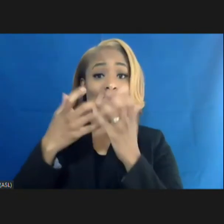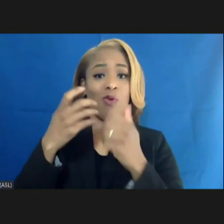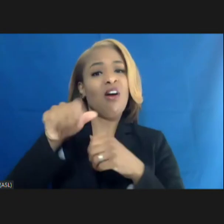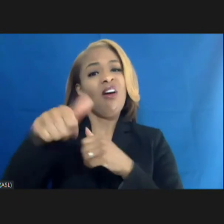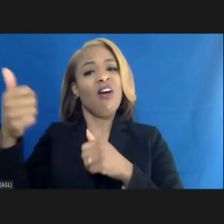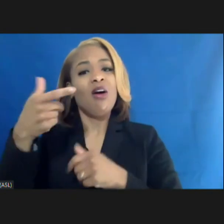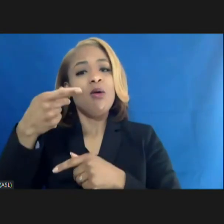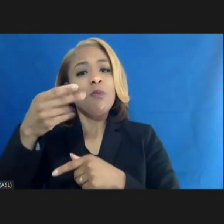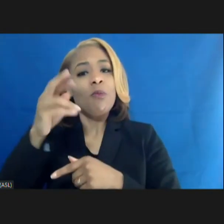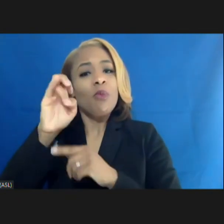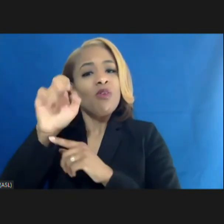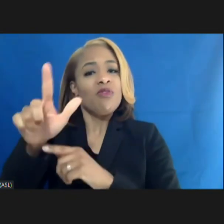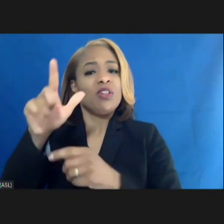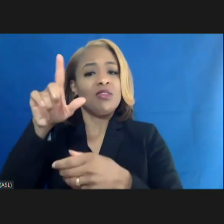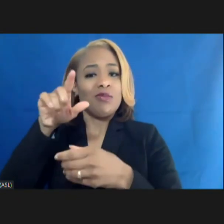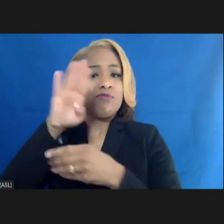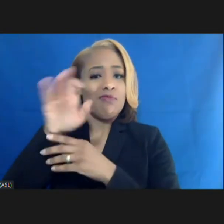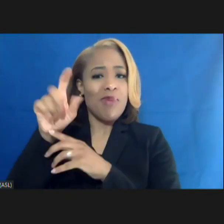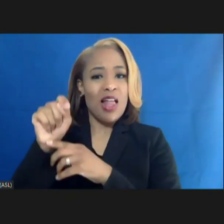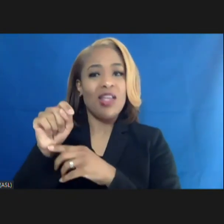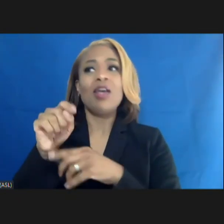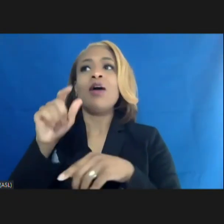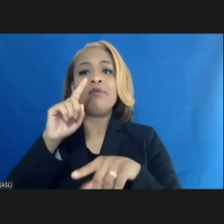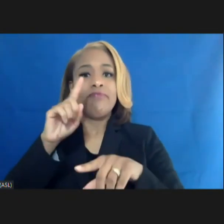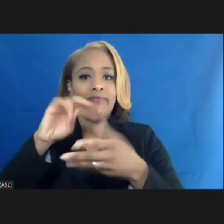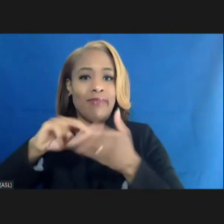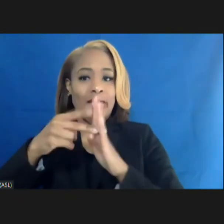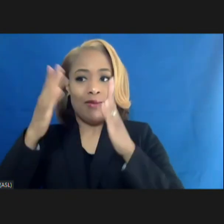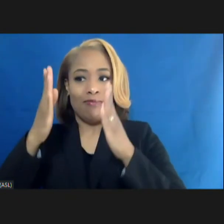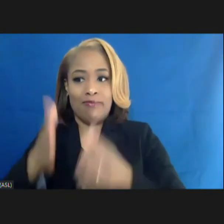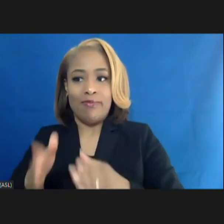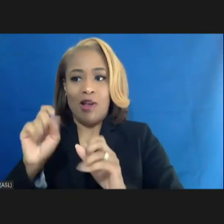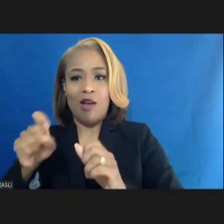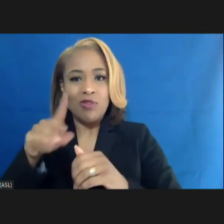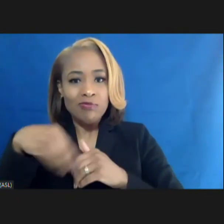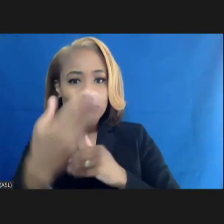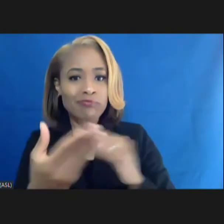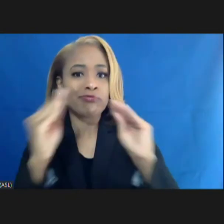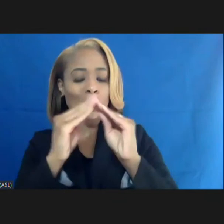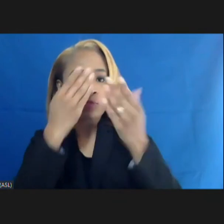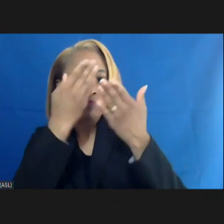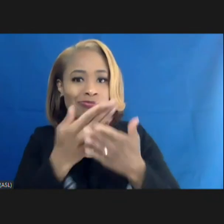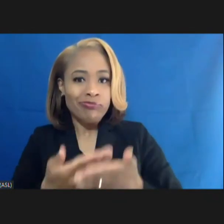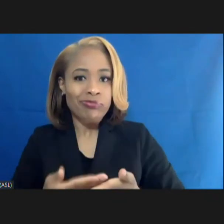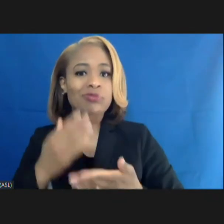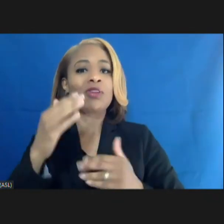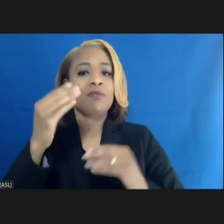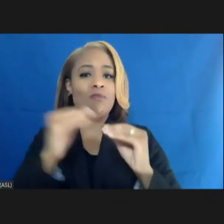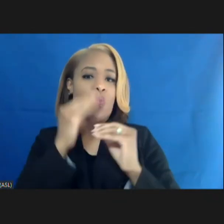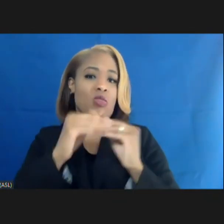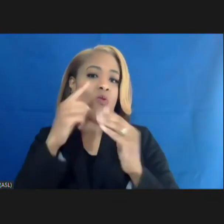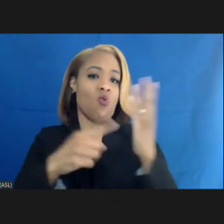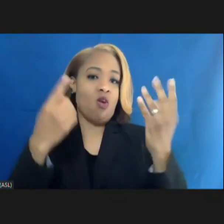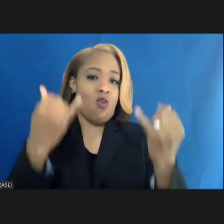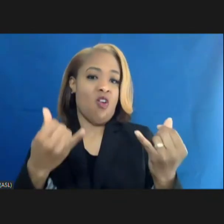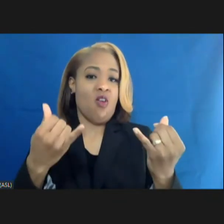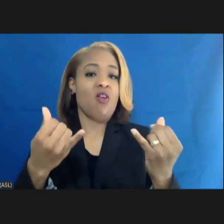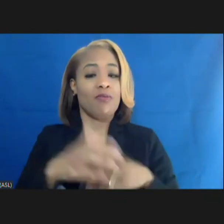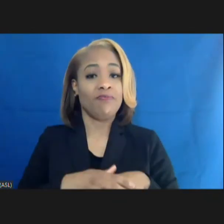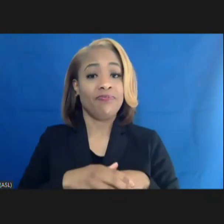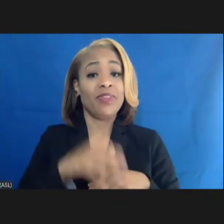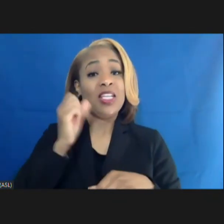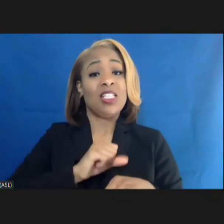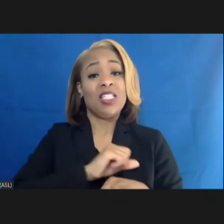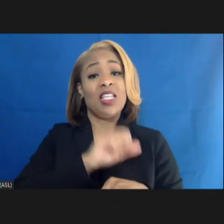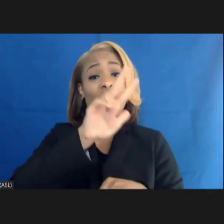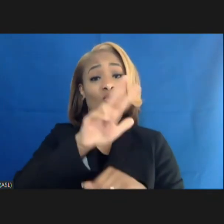counted unless the voter provides even more documentation than is currently required by law. Senate Bill 311 only allows